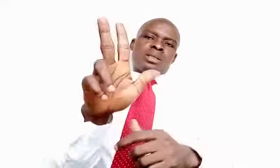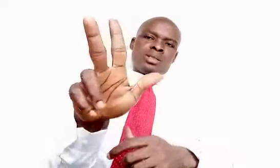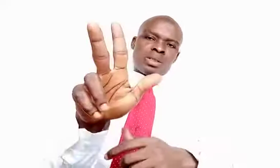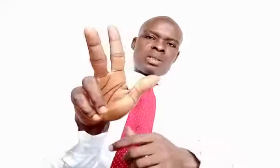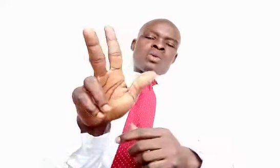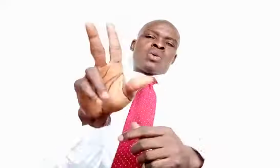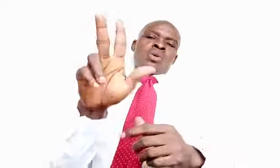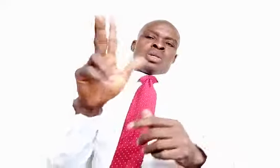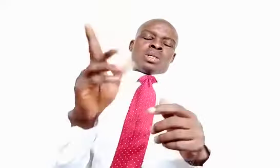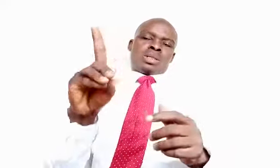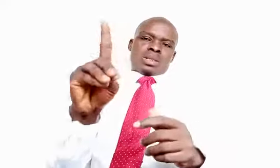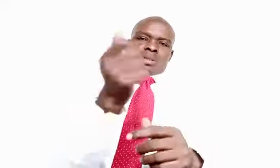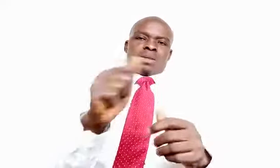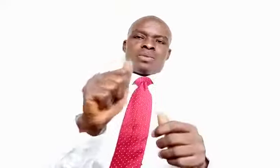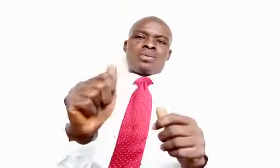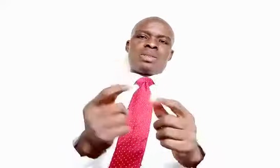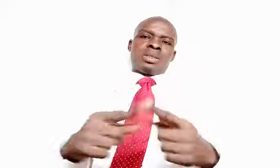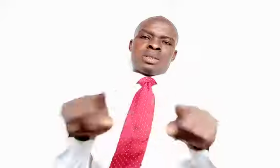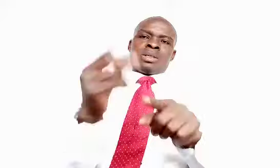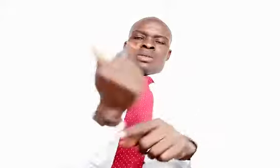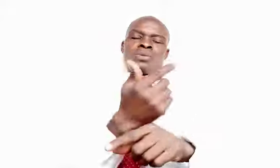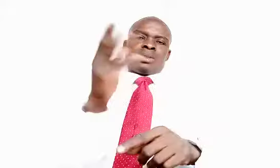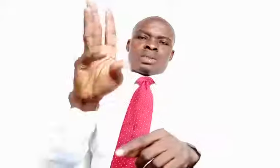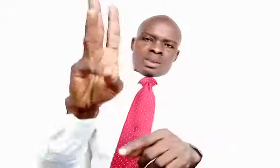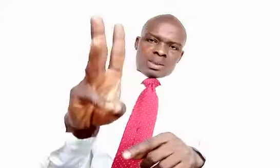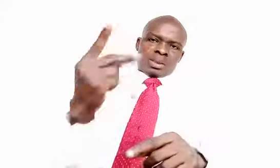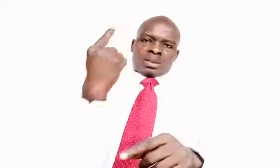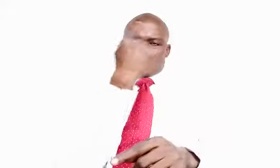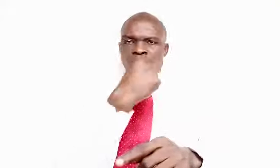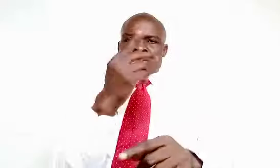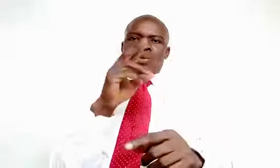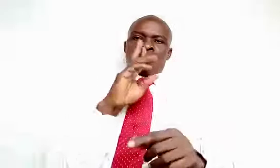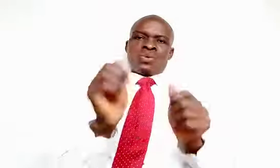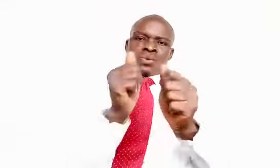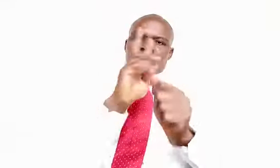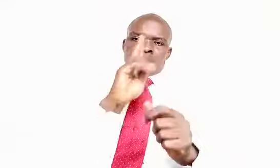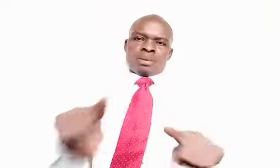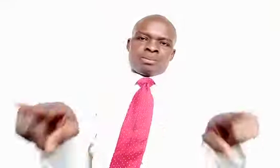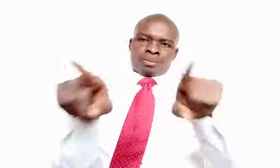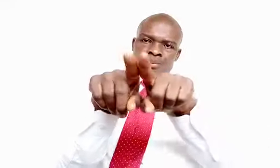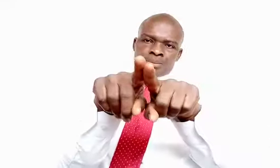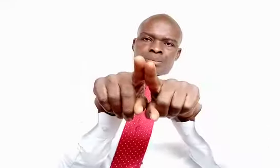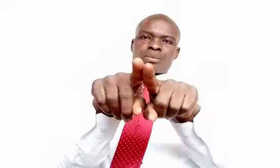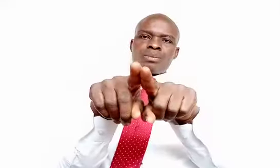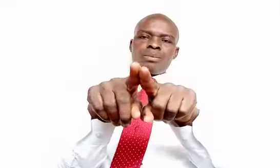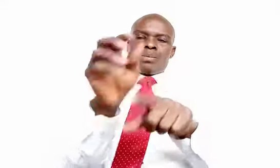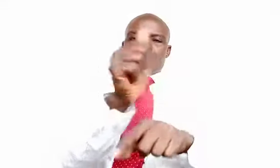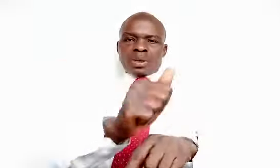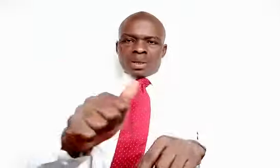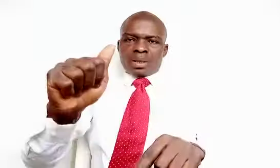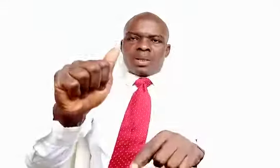object with square faces which are the same size. A cube has